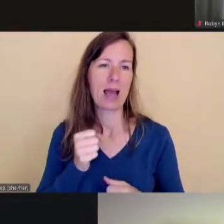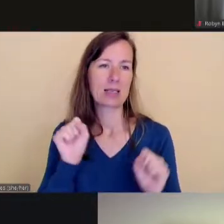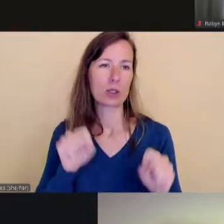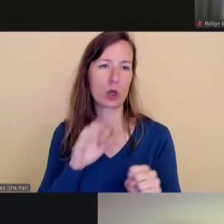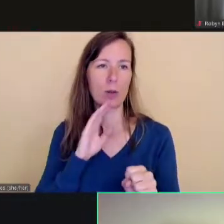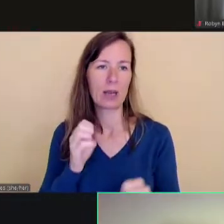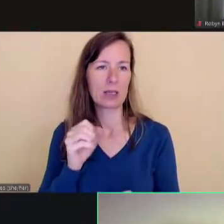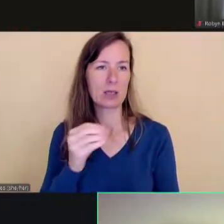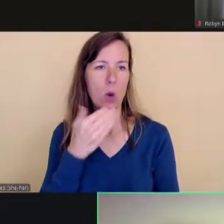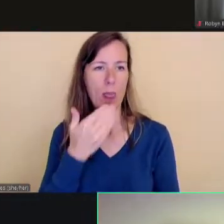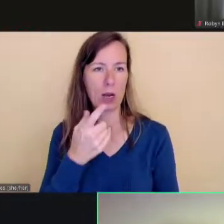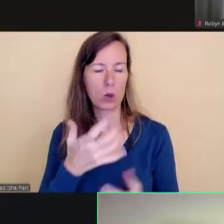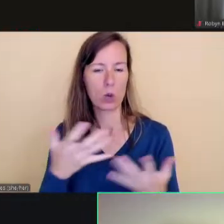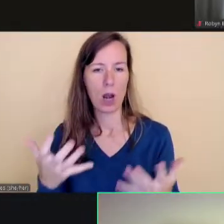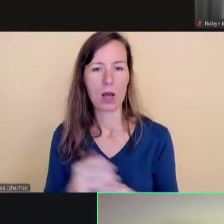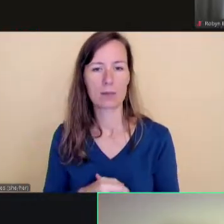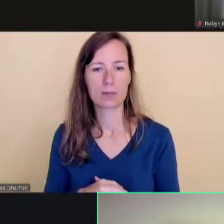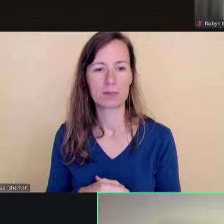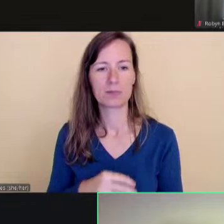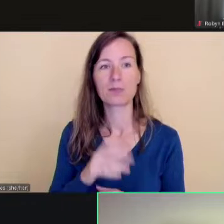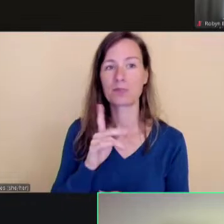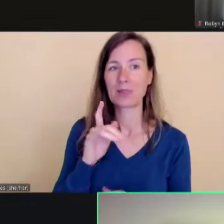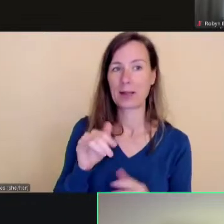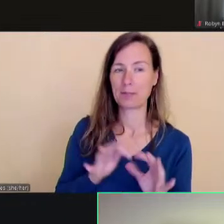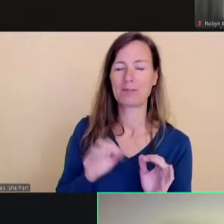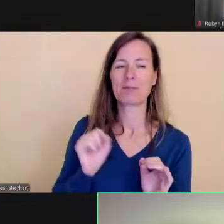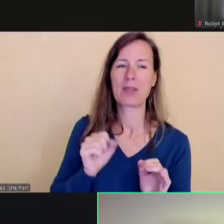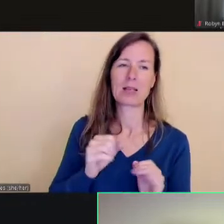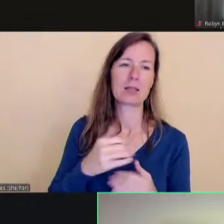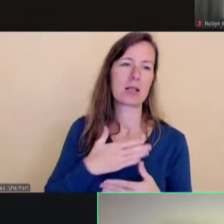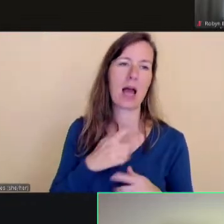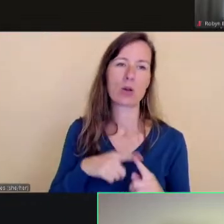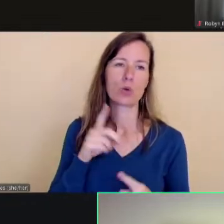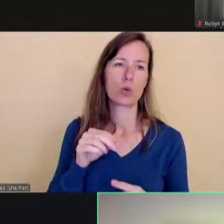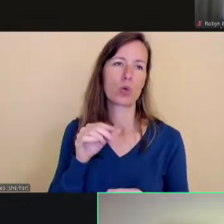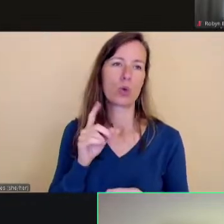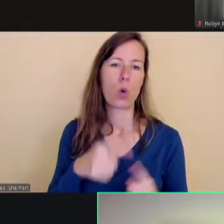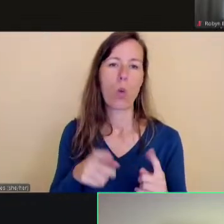much. Yep, glad to, at this point, do whatever we can.